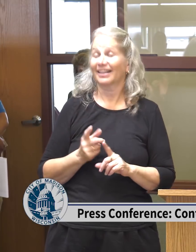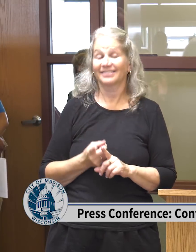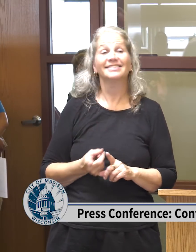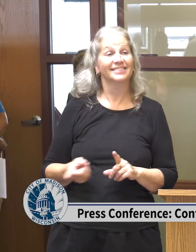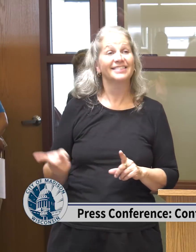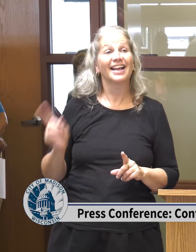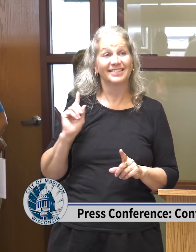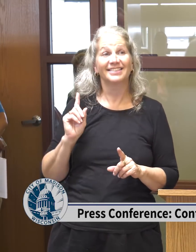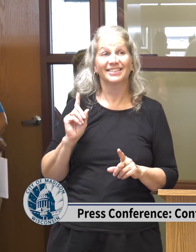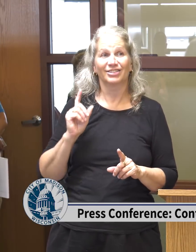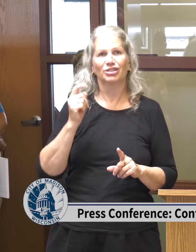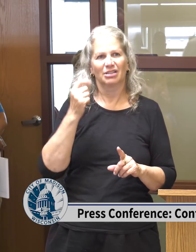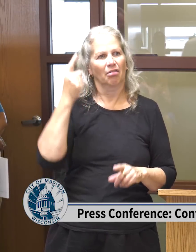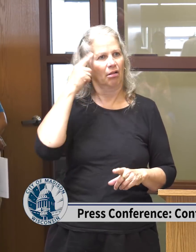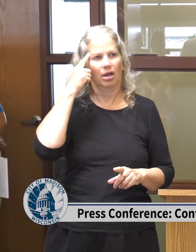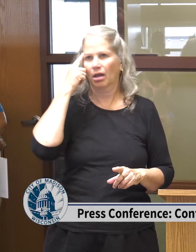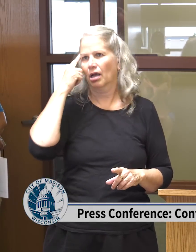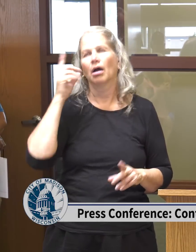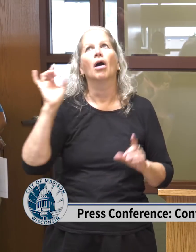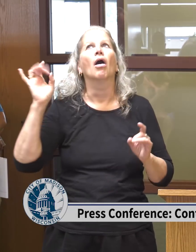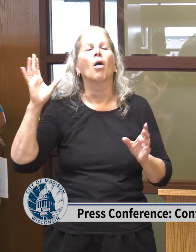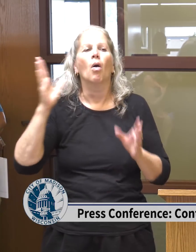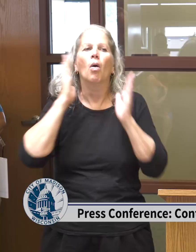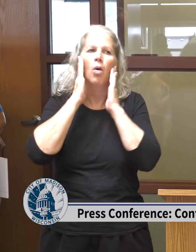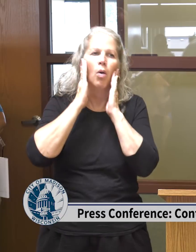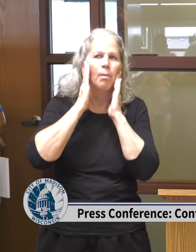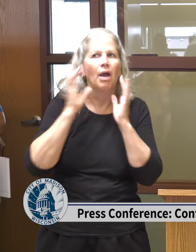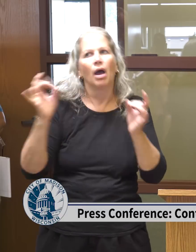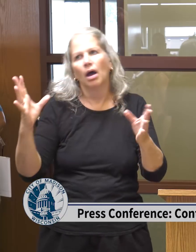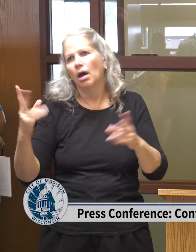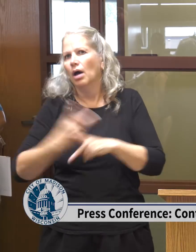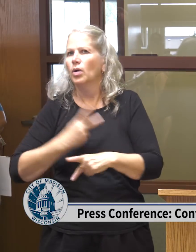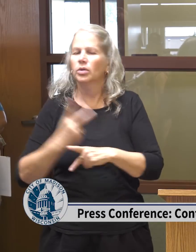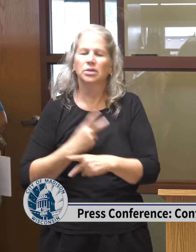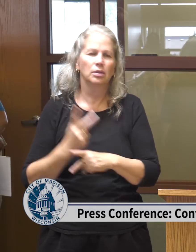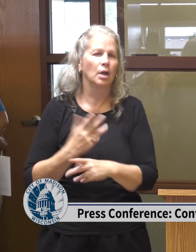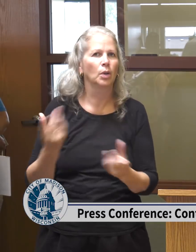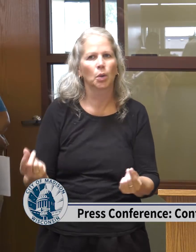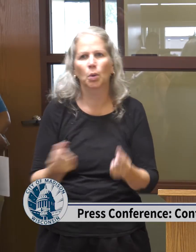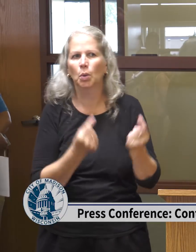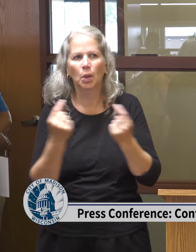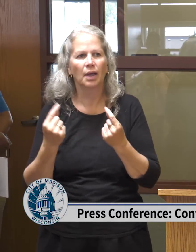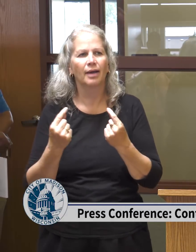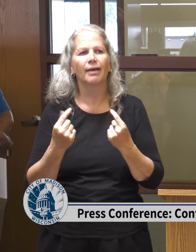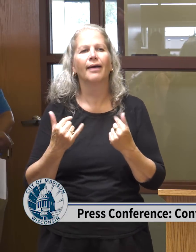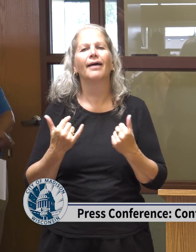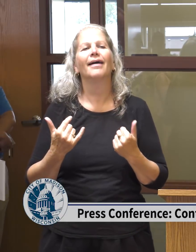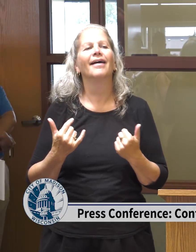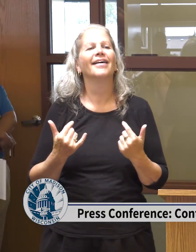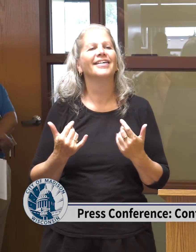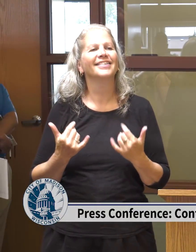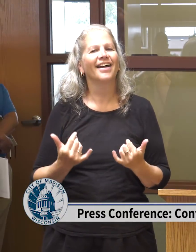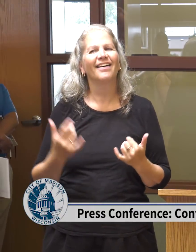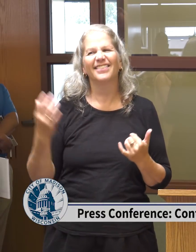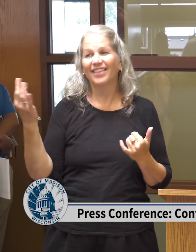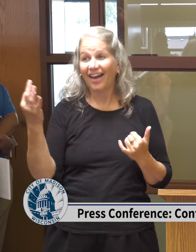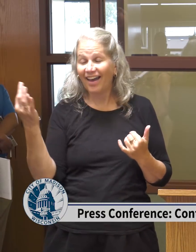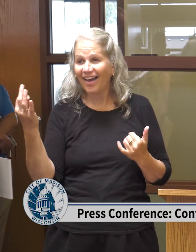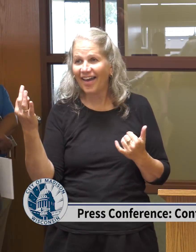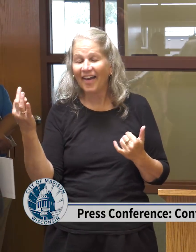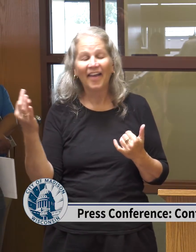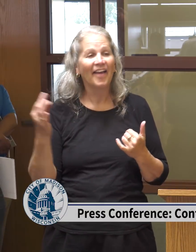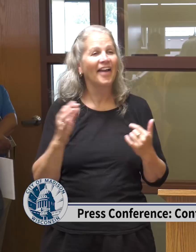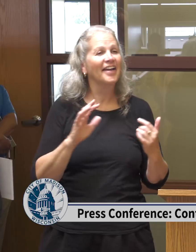things are promising. We did not get as much rain Friday and Sunday as